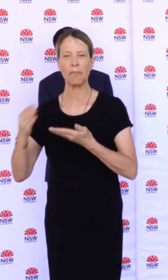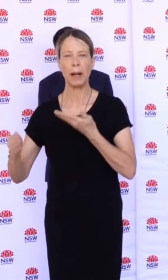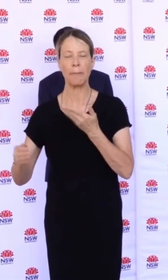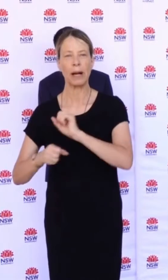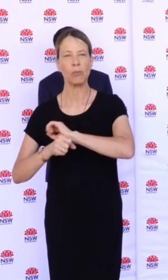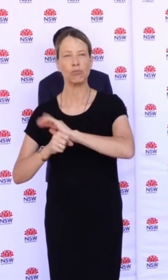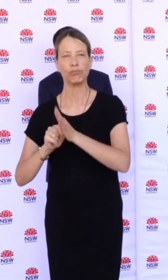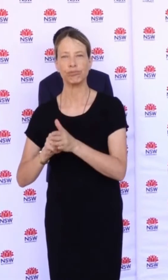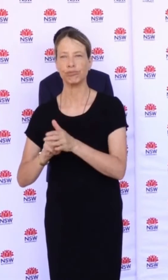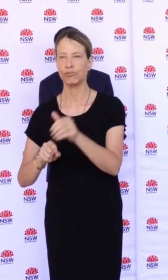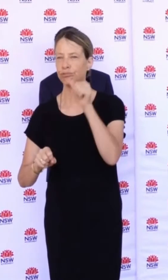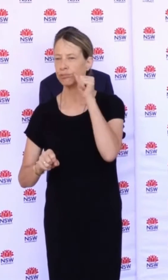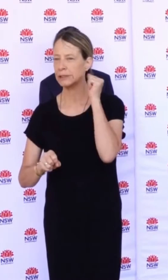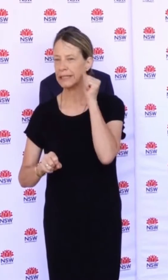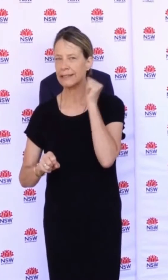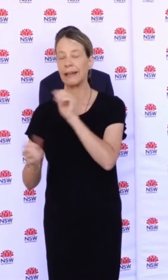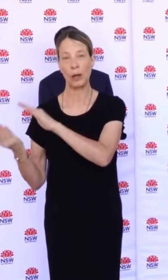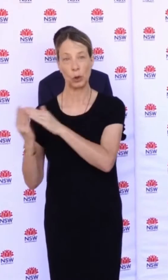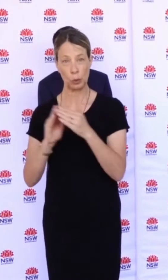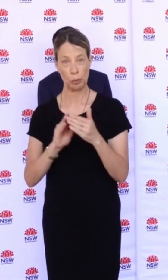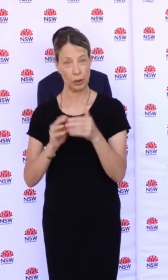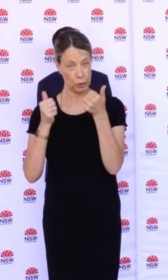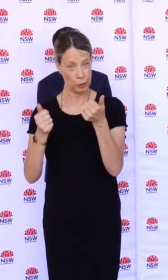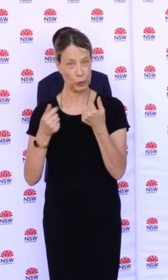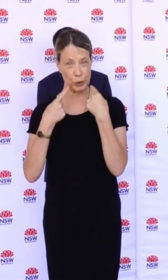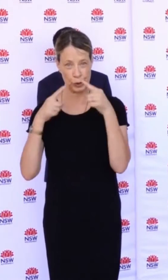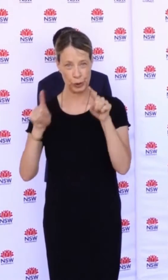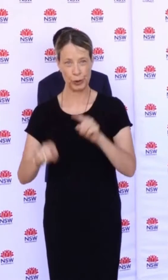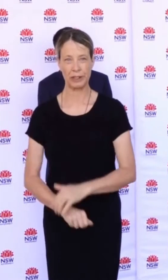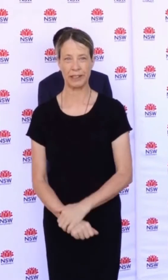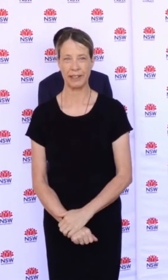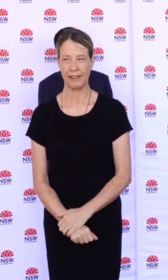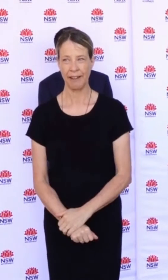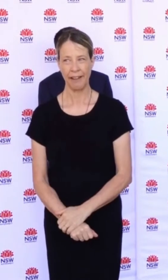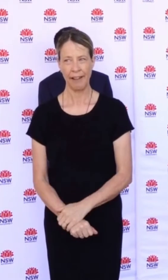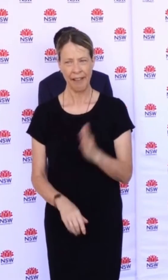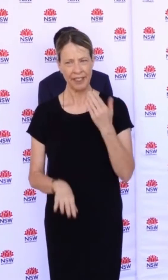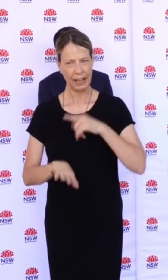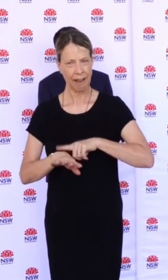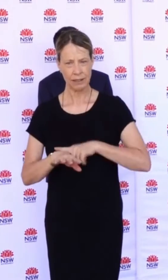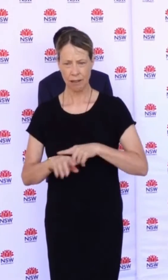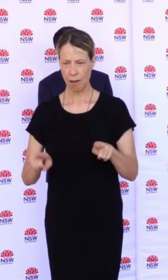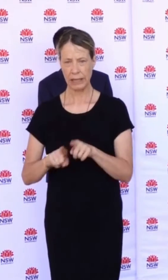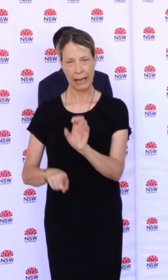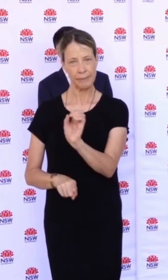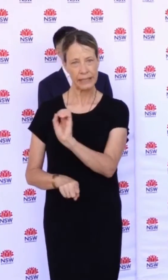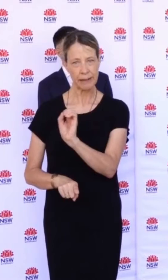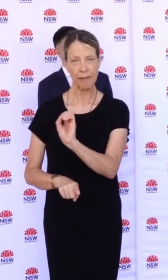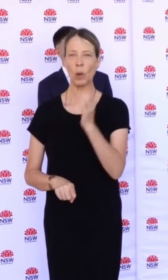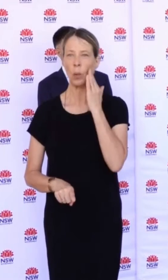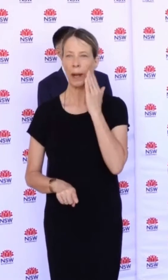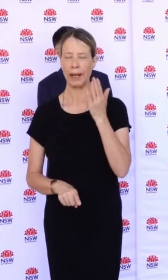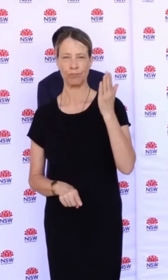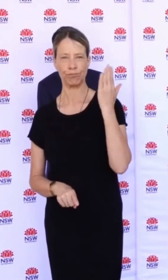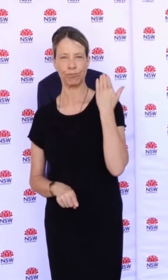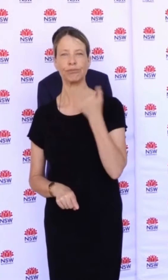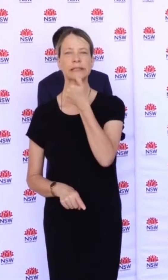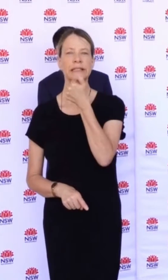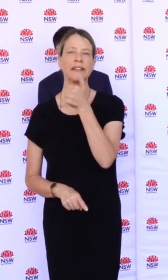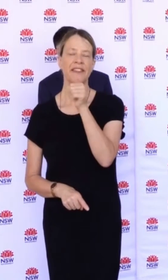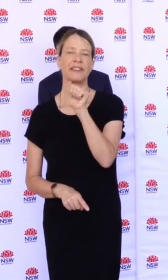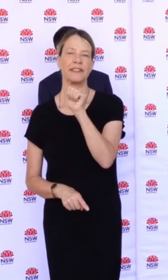24 hours to 8 o'clock last night, which is great news. The last time we had 0 locally transmitted cases was on the 6th